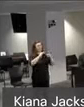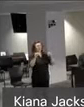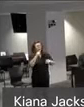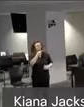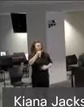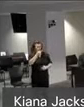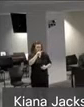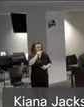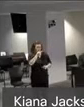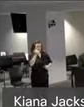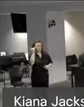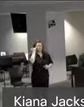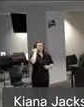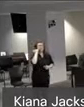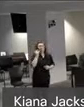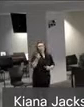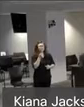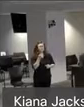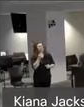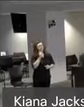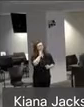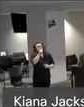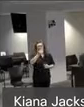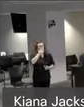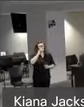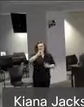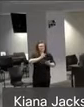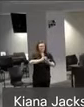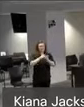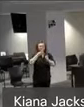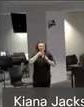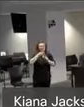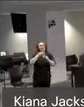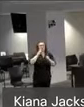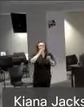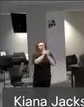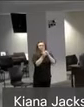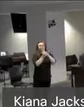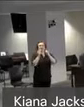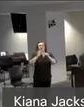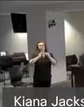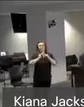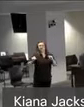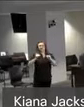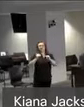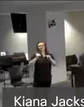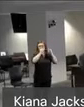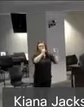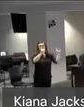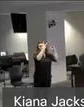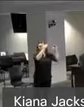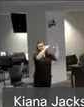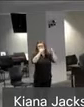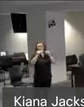a non-preferred drug, you would be moving from a tier three to a tier two. In essence, this will save our